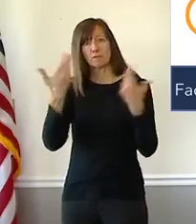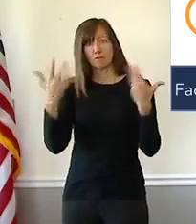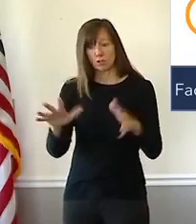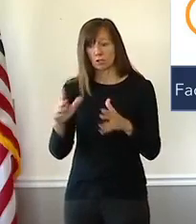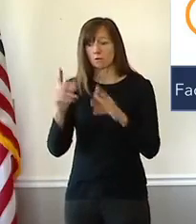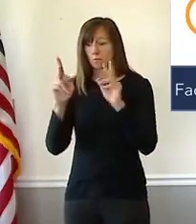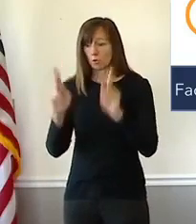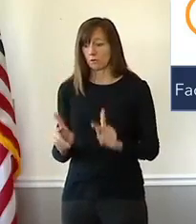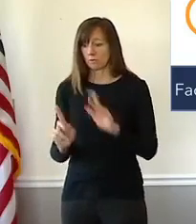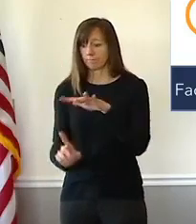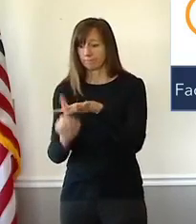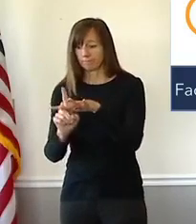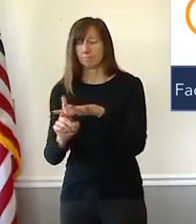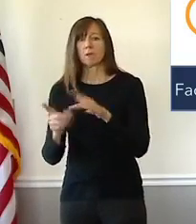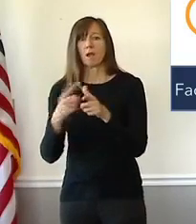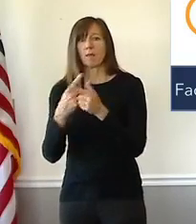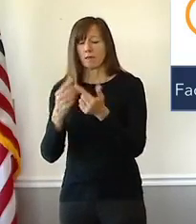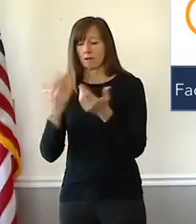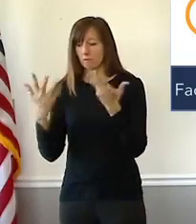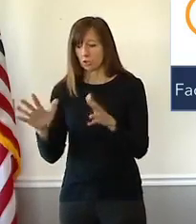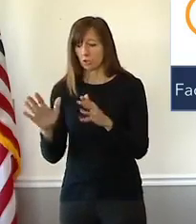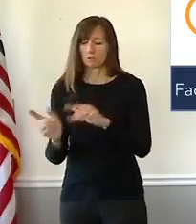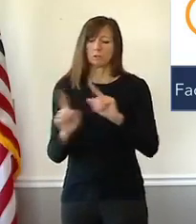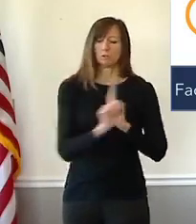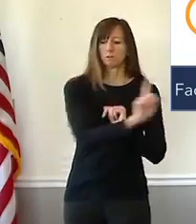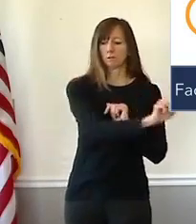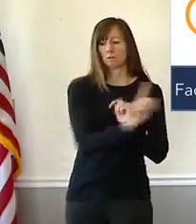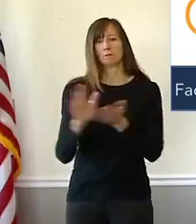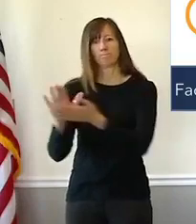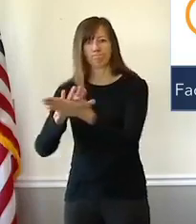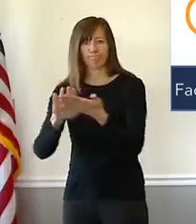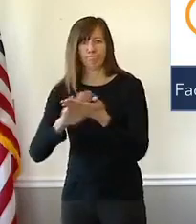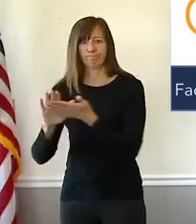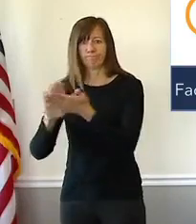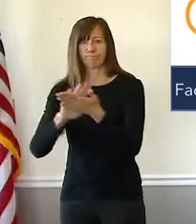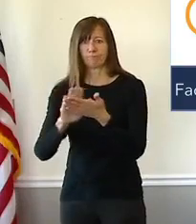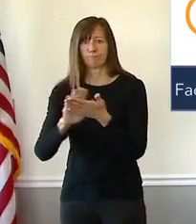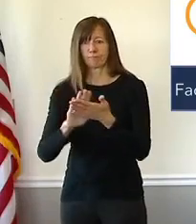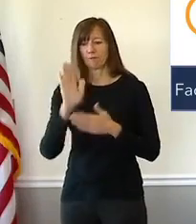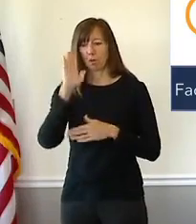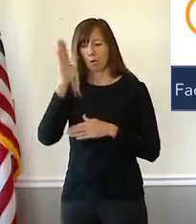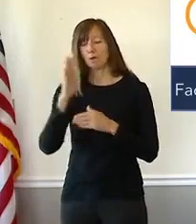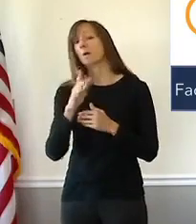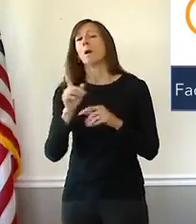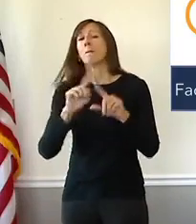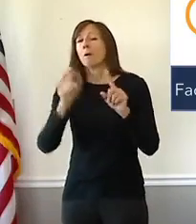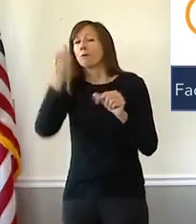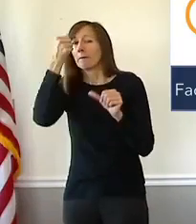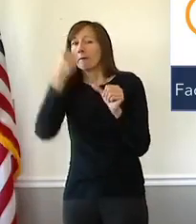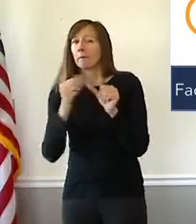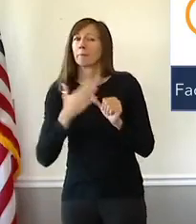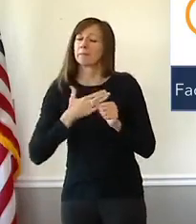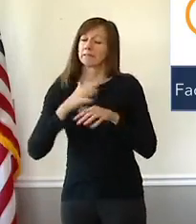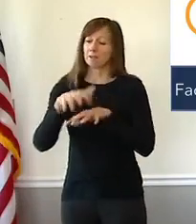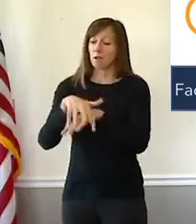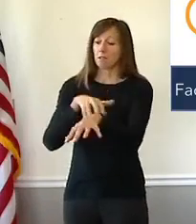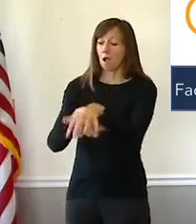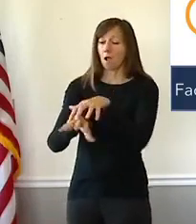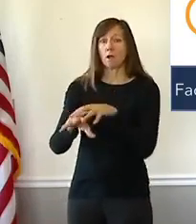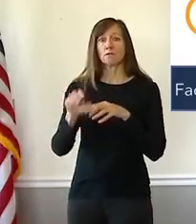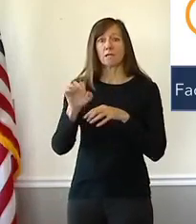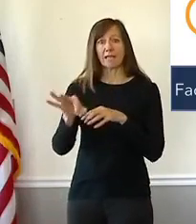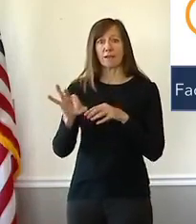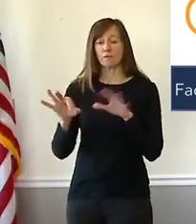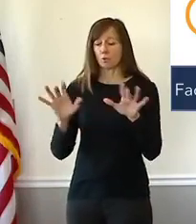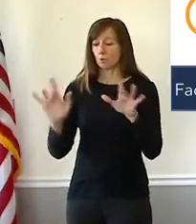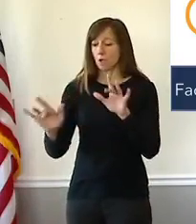that's important. Now, keep in mind, gloves are only useful for an instant, right? So if you put your gloves on, you conduct your business. Once you